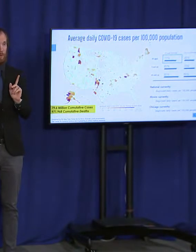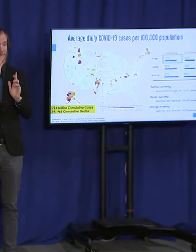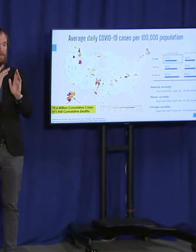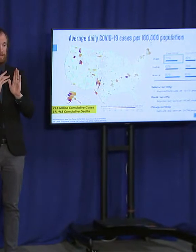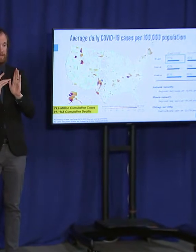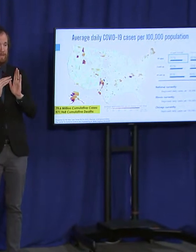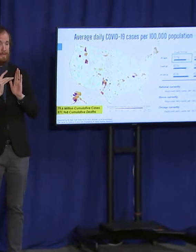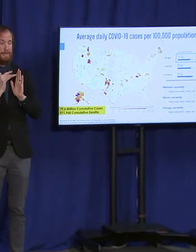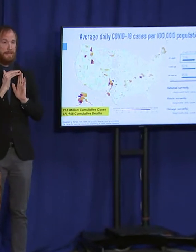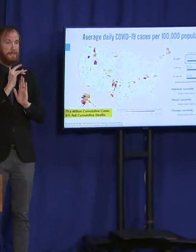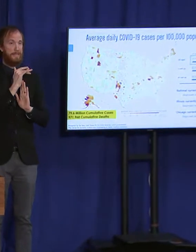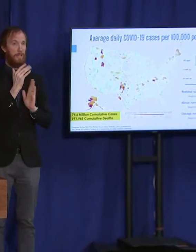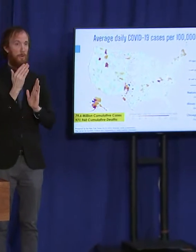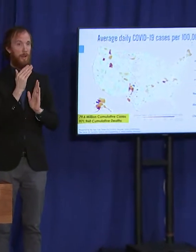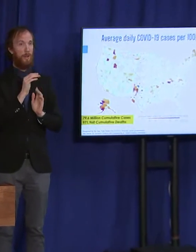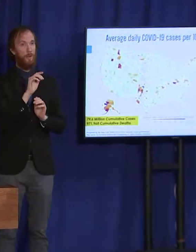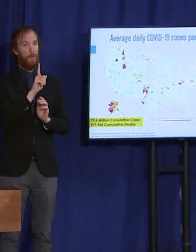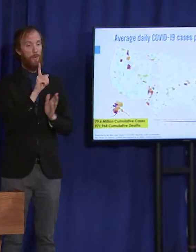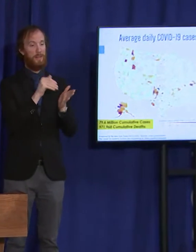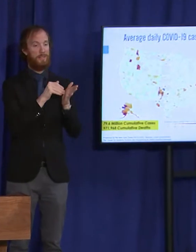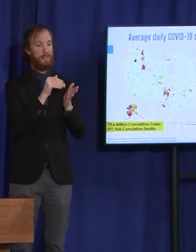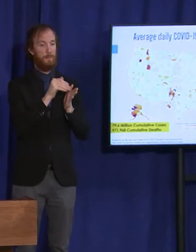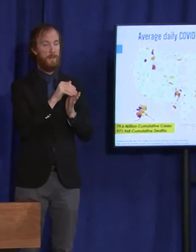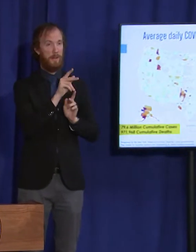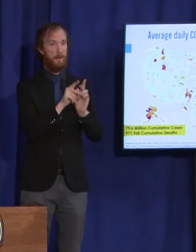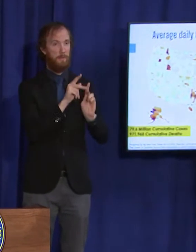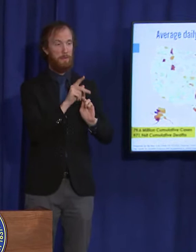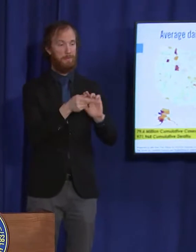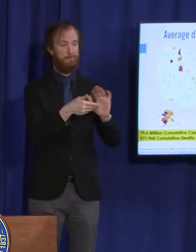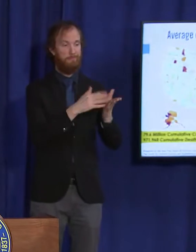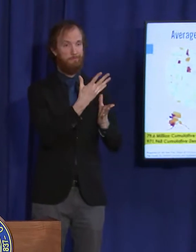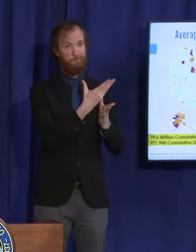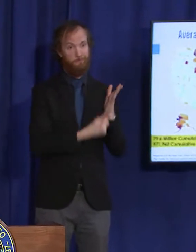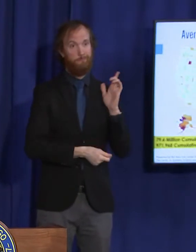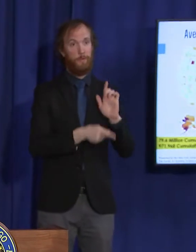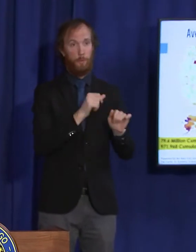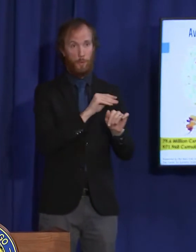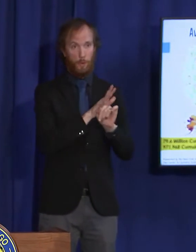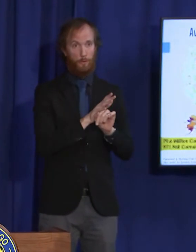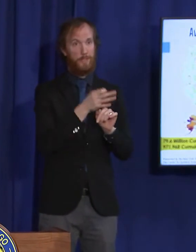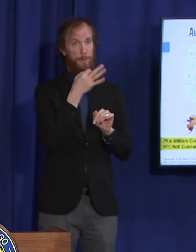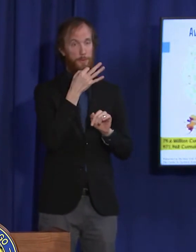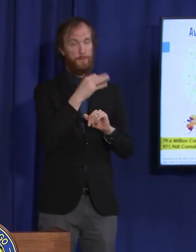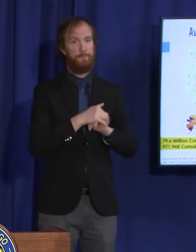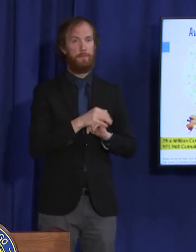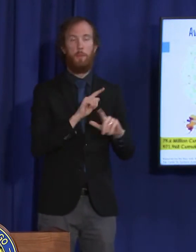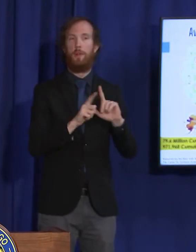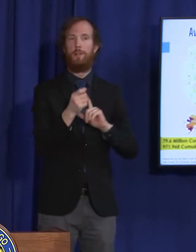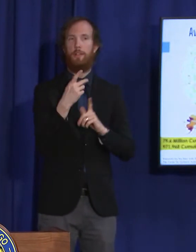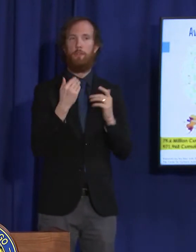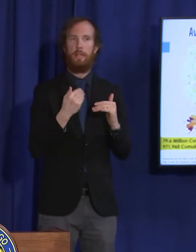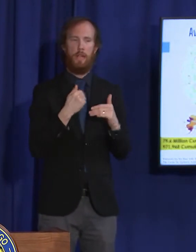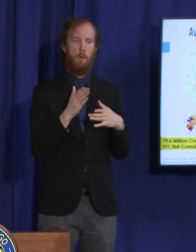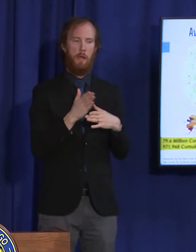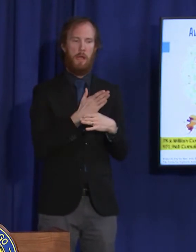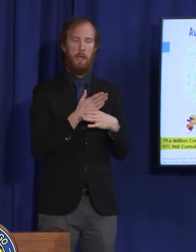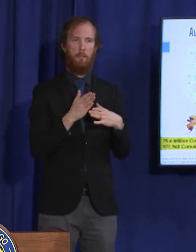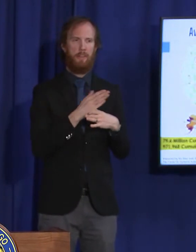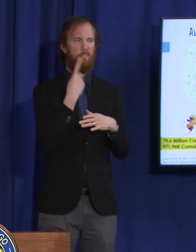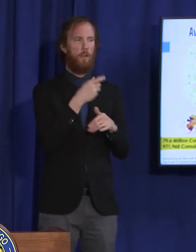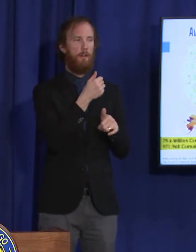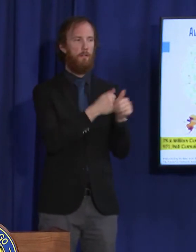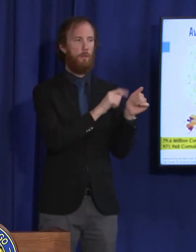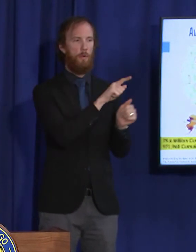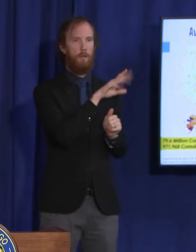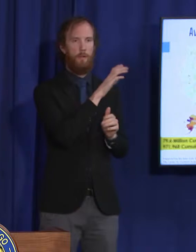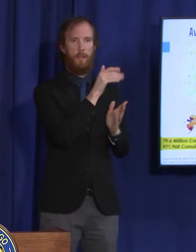1 millionth COVID death in the country. But we're averaging just 9 cases per 100,000